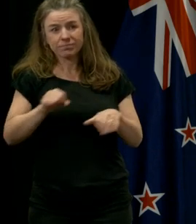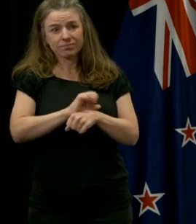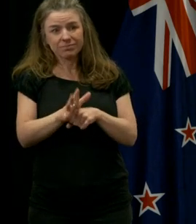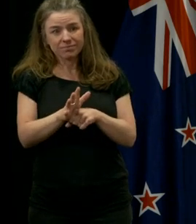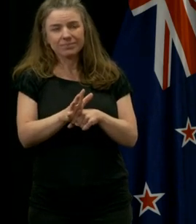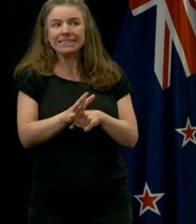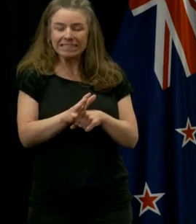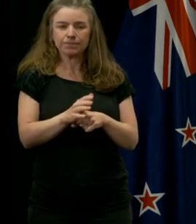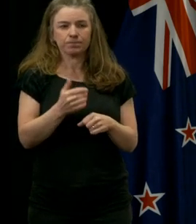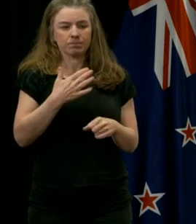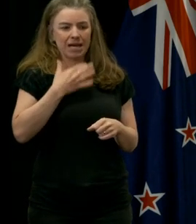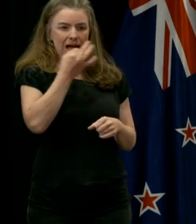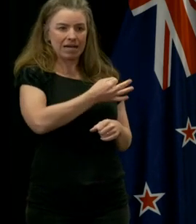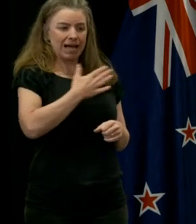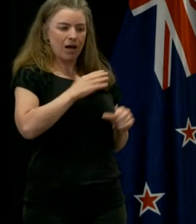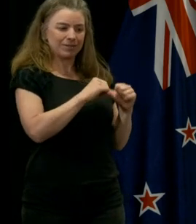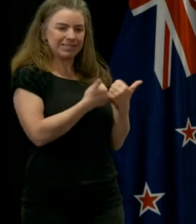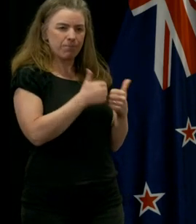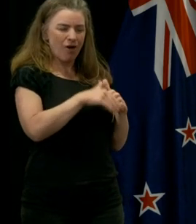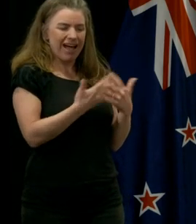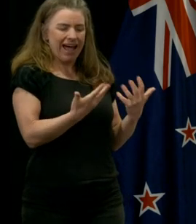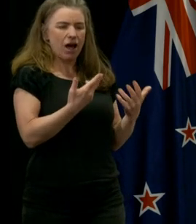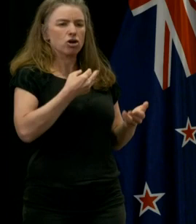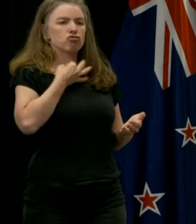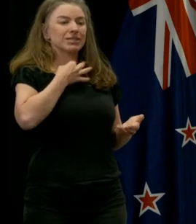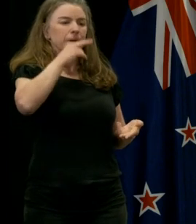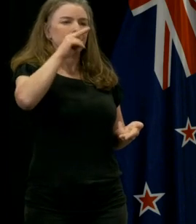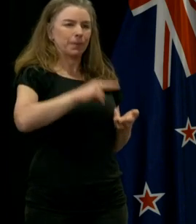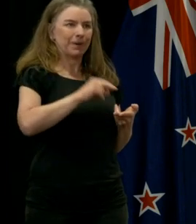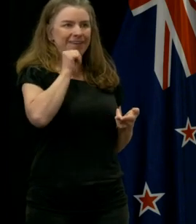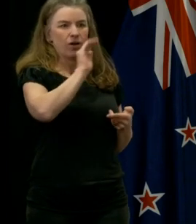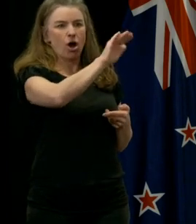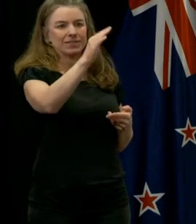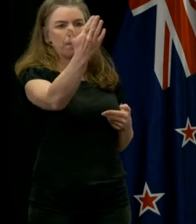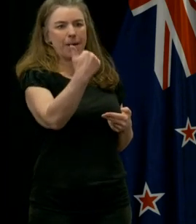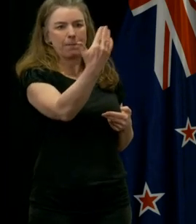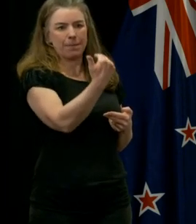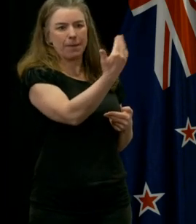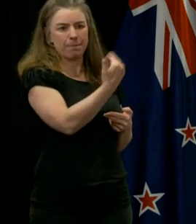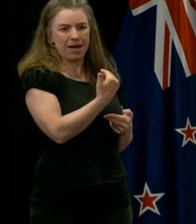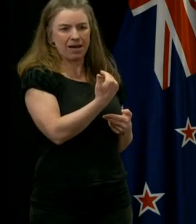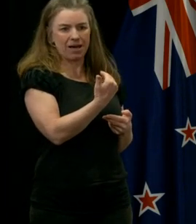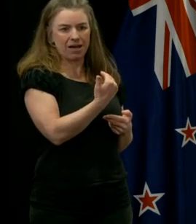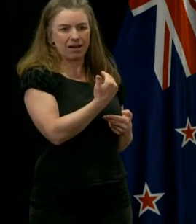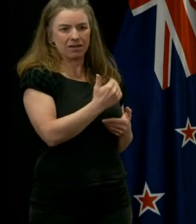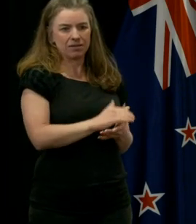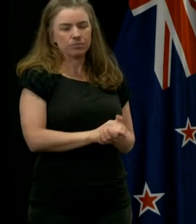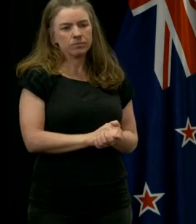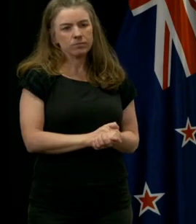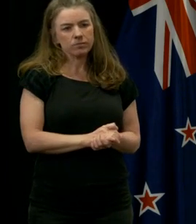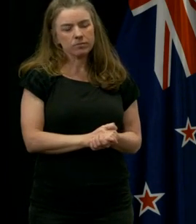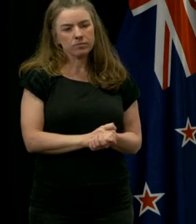to expedite the work on managing that risk in a way that it will be seen